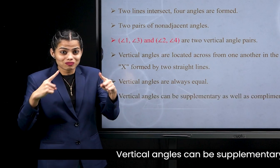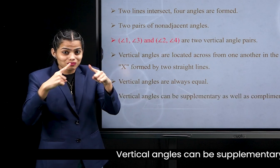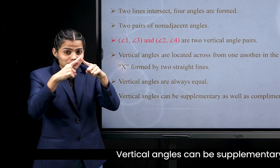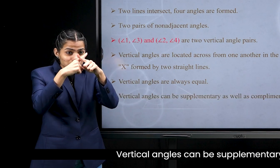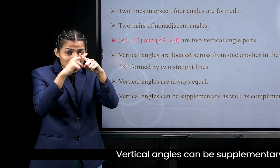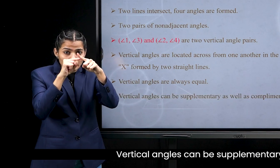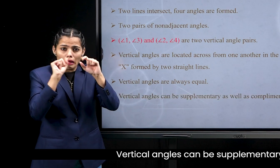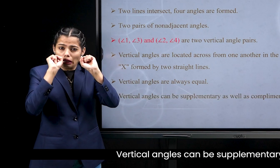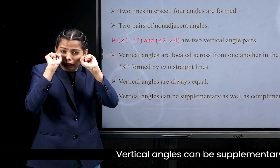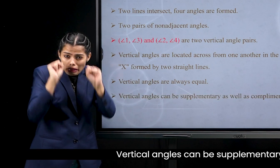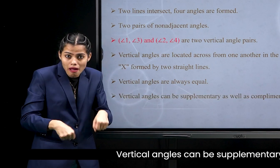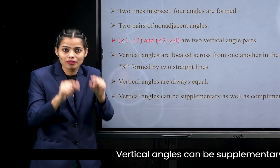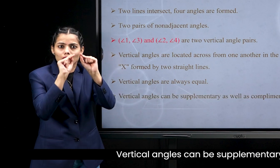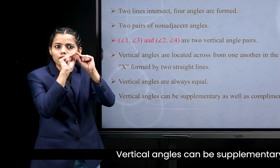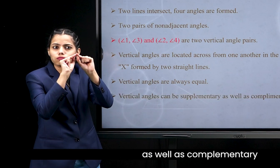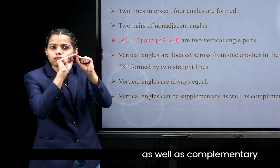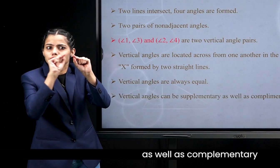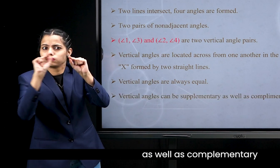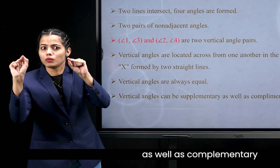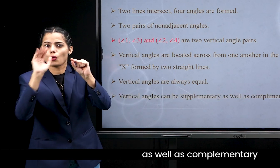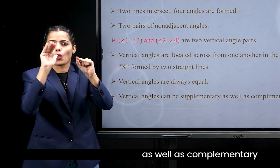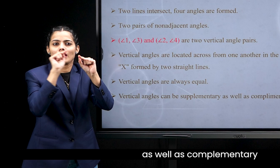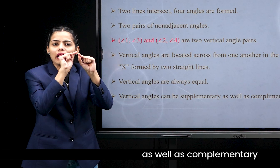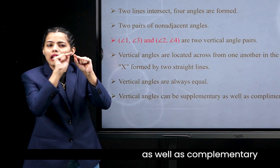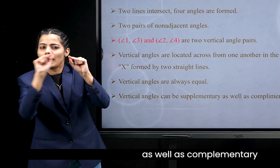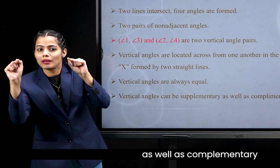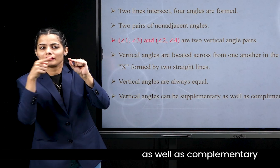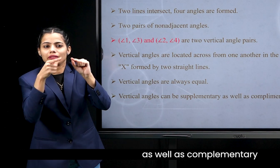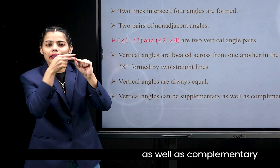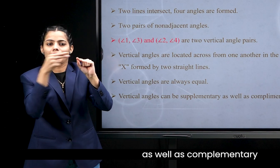Vertical angles can be supplementary as well as complementary.